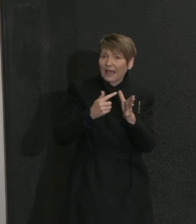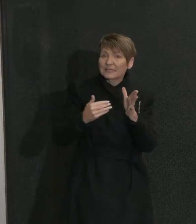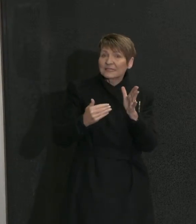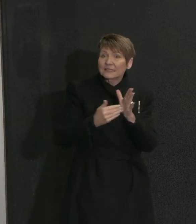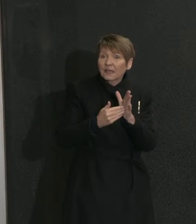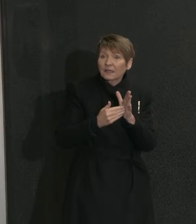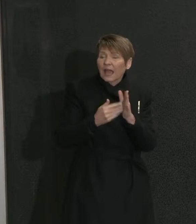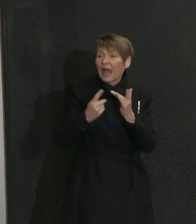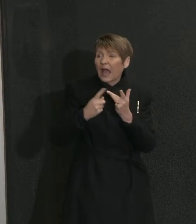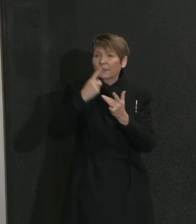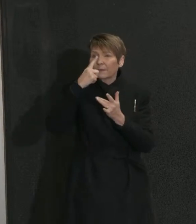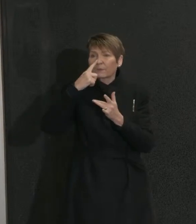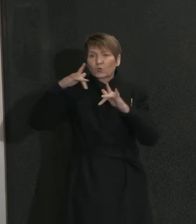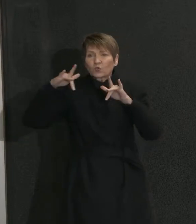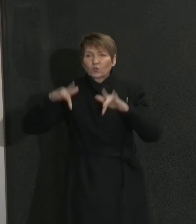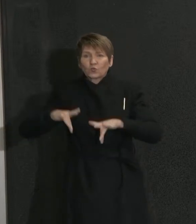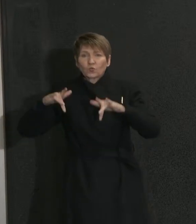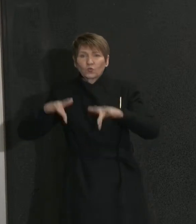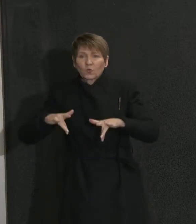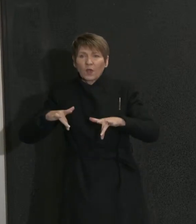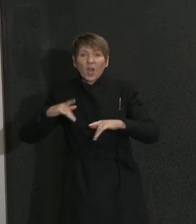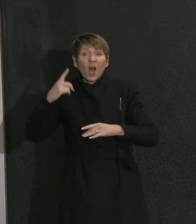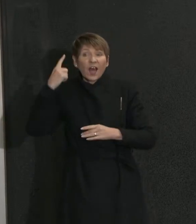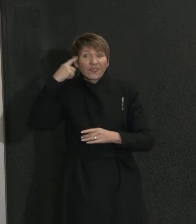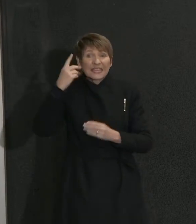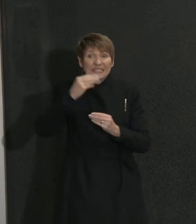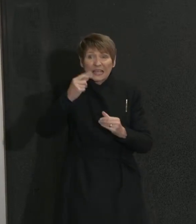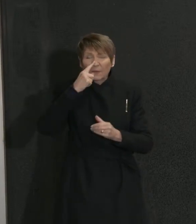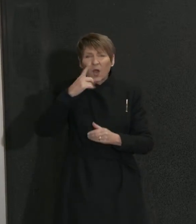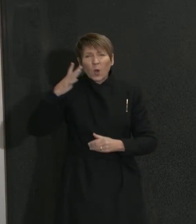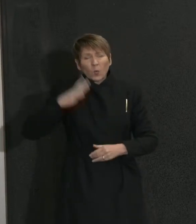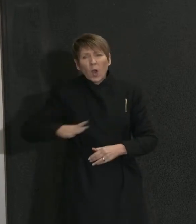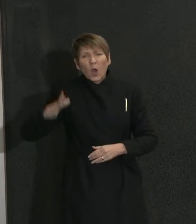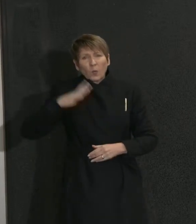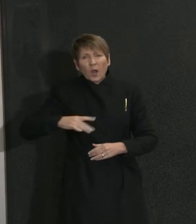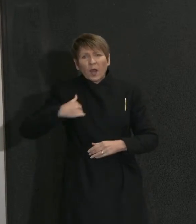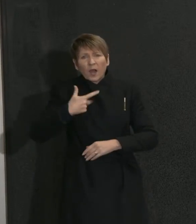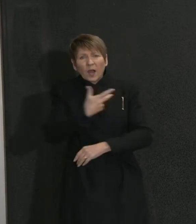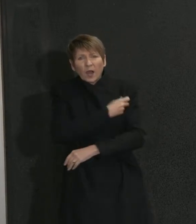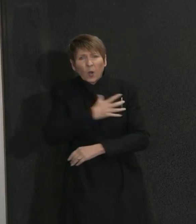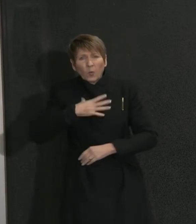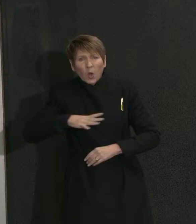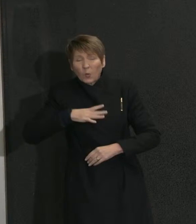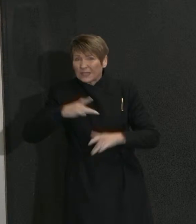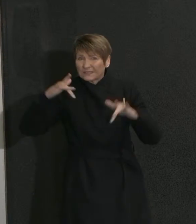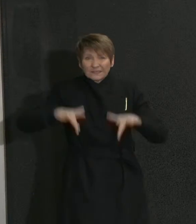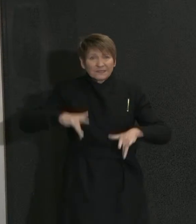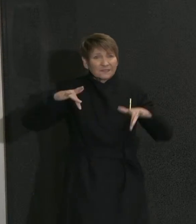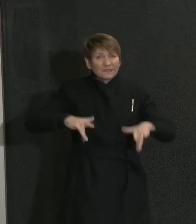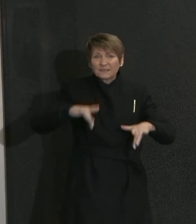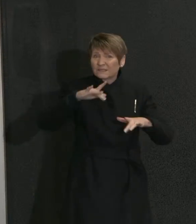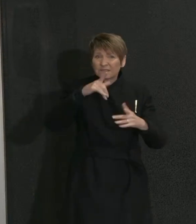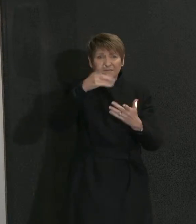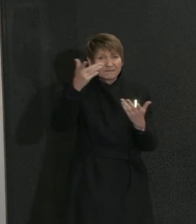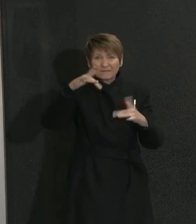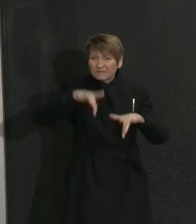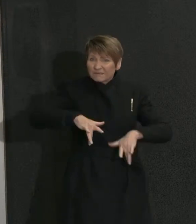Victorians who want to get vaccinated like tomorrow. We just have to have the supply for them. I've always said, always,